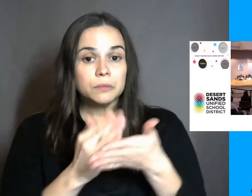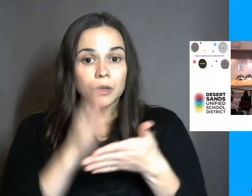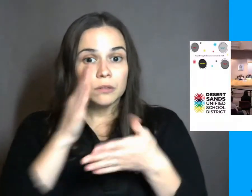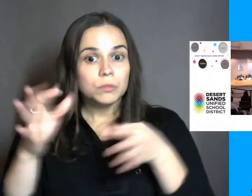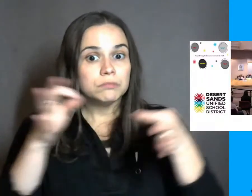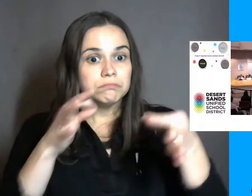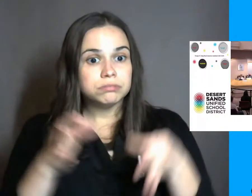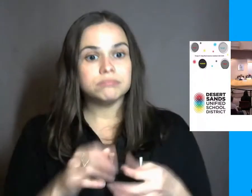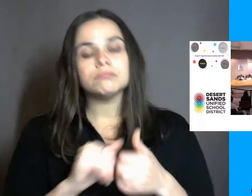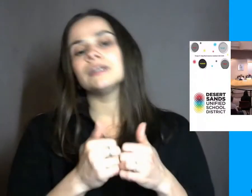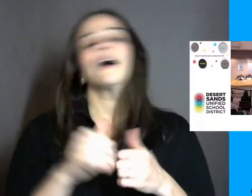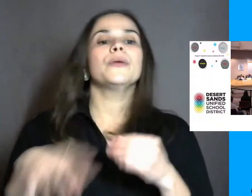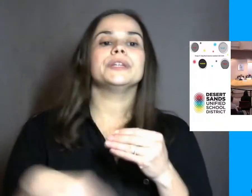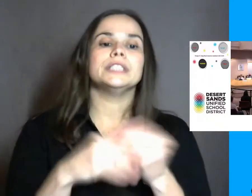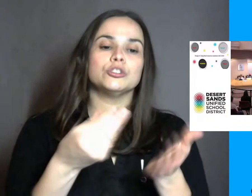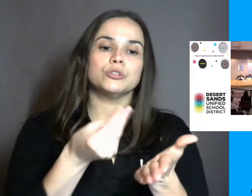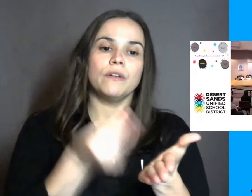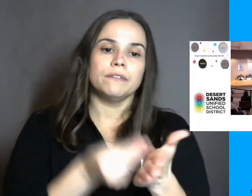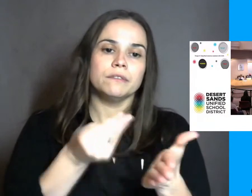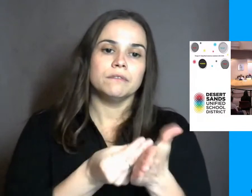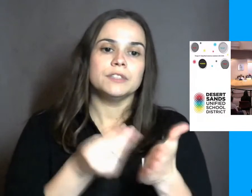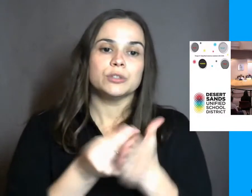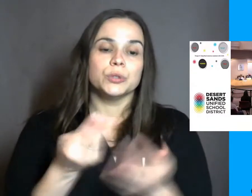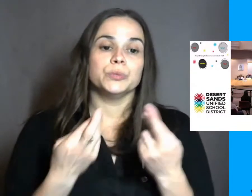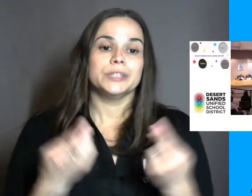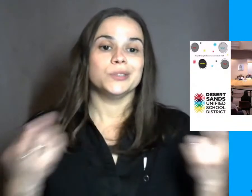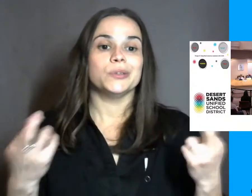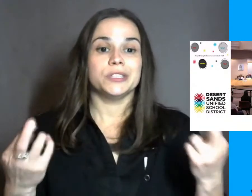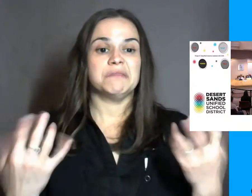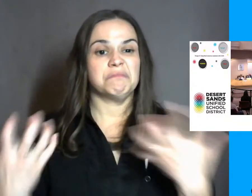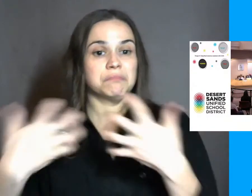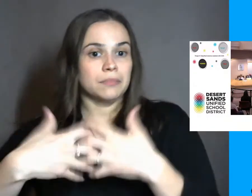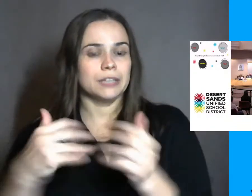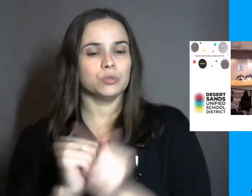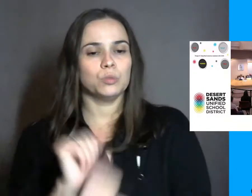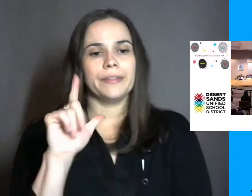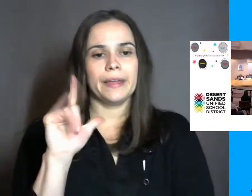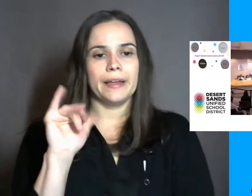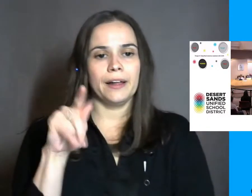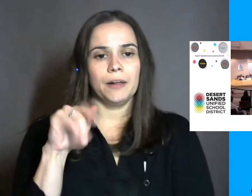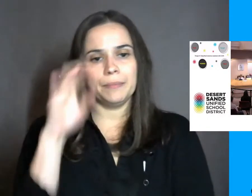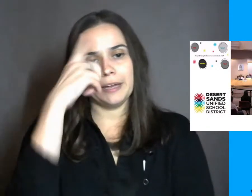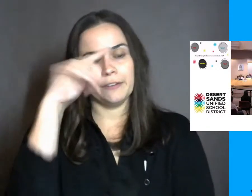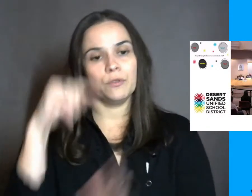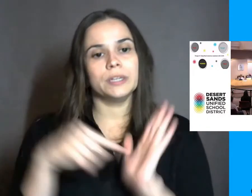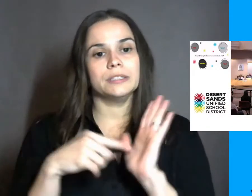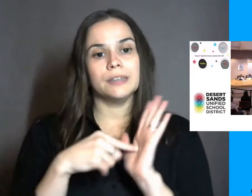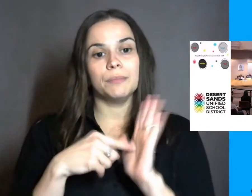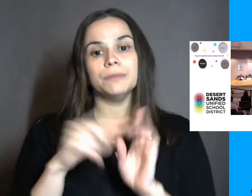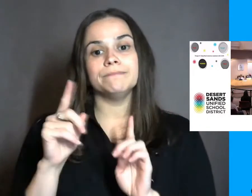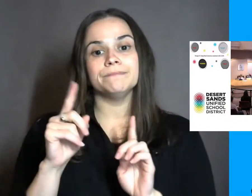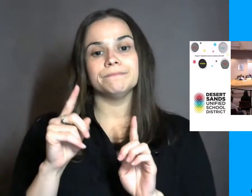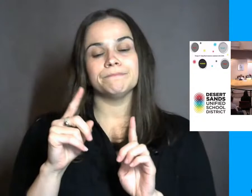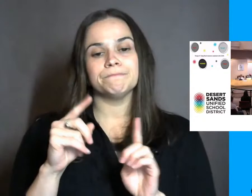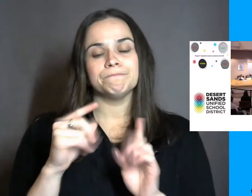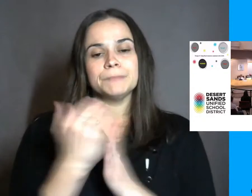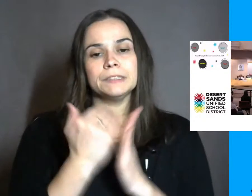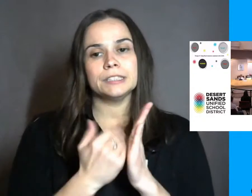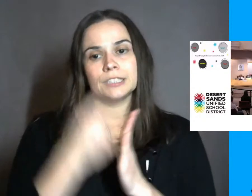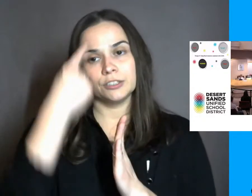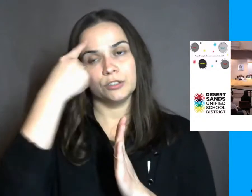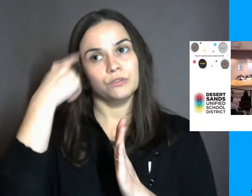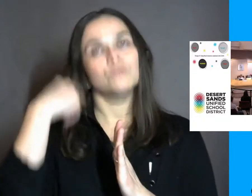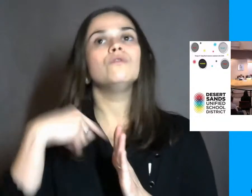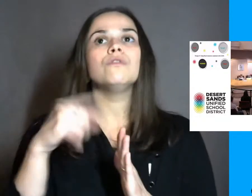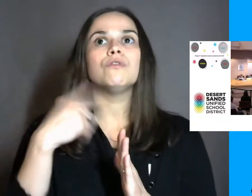are aligned and consistent with the LCAP, such as the connections of the Learning Continuity and Attendance Plan with ESSER 3,